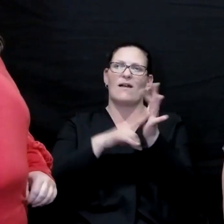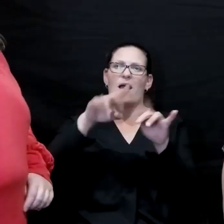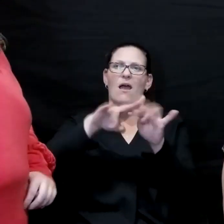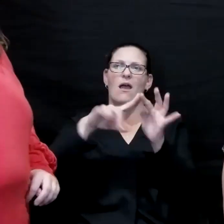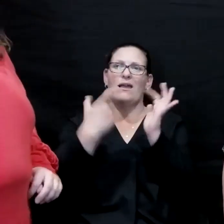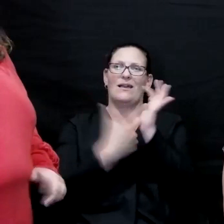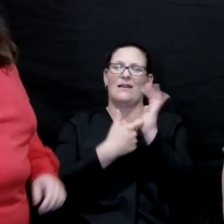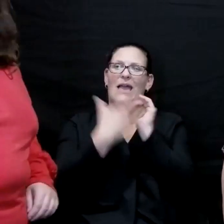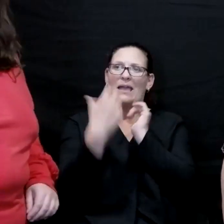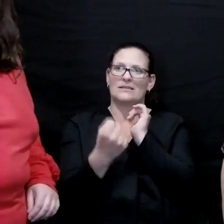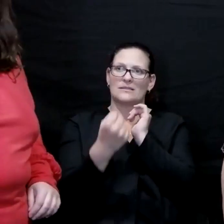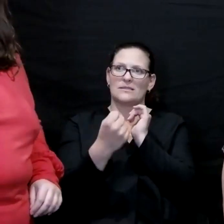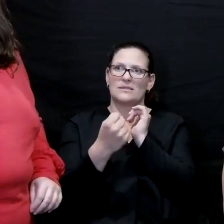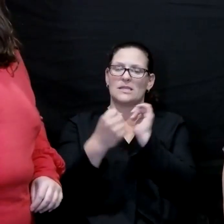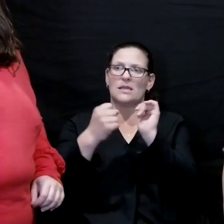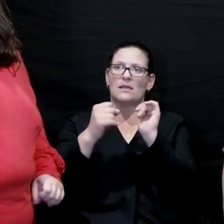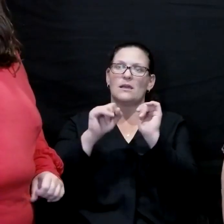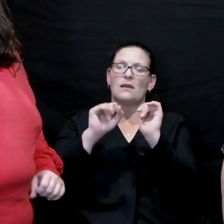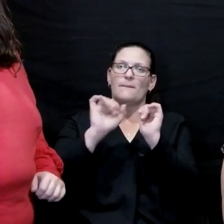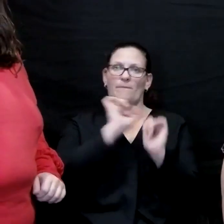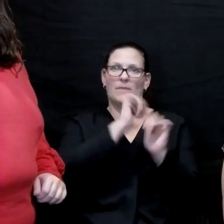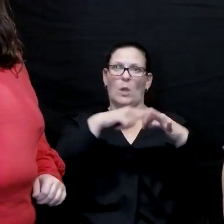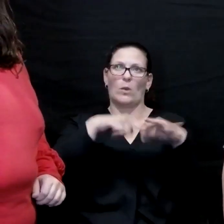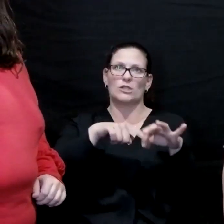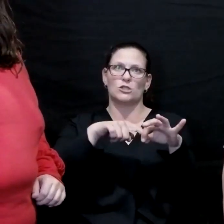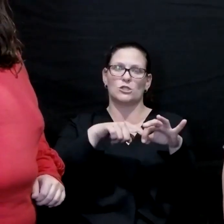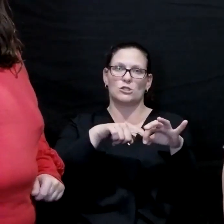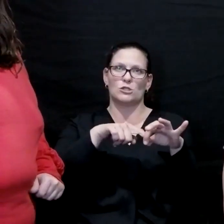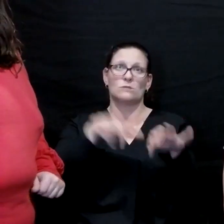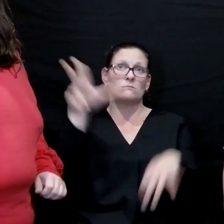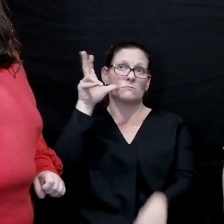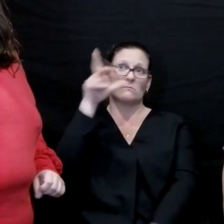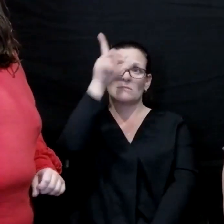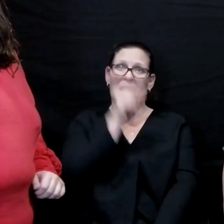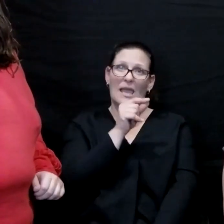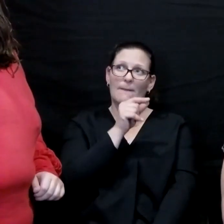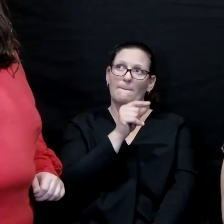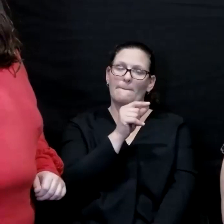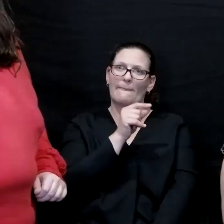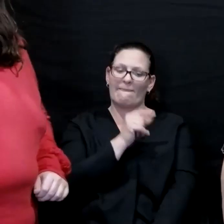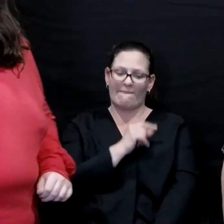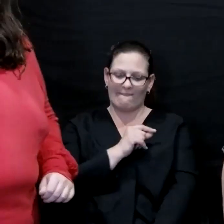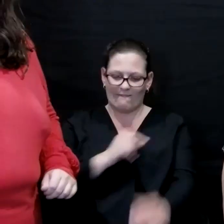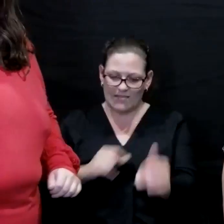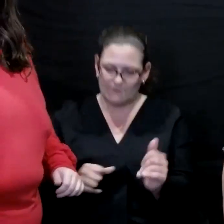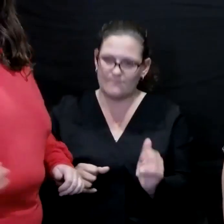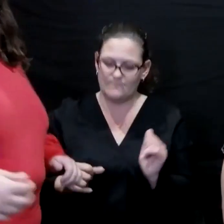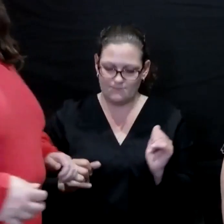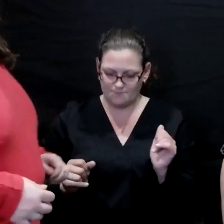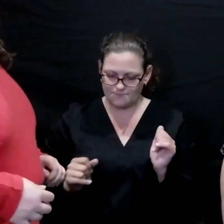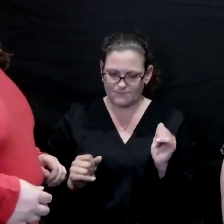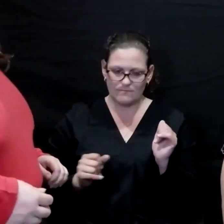Can I sit on something? Can you hear me? Yes, we can. Okay. I actually follow